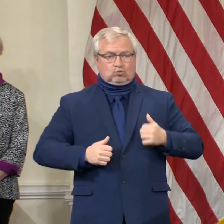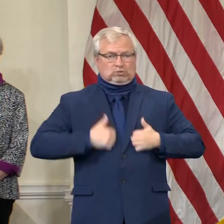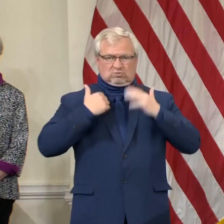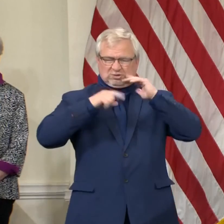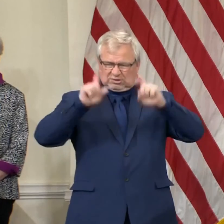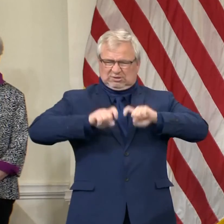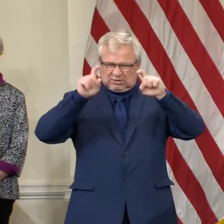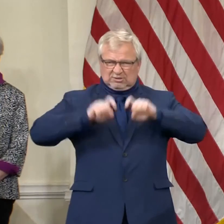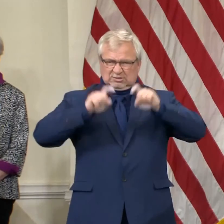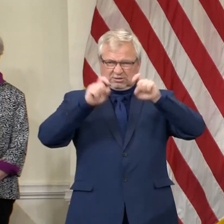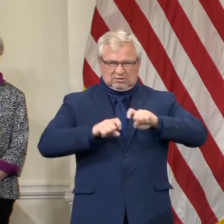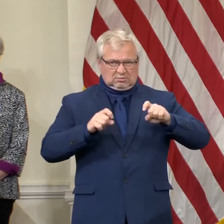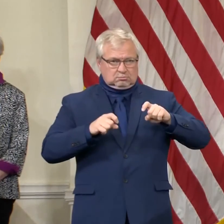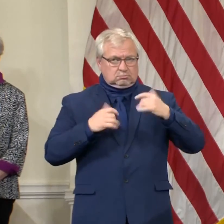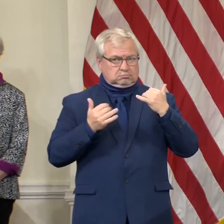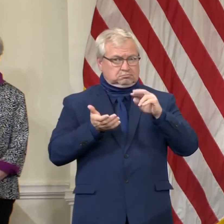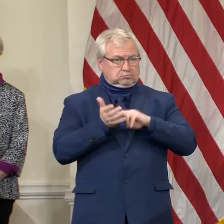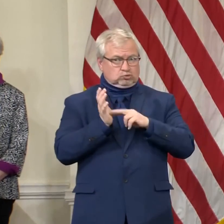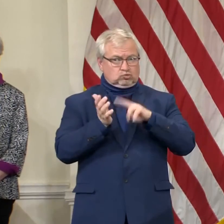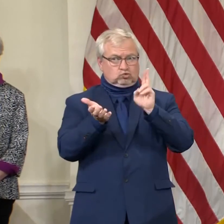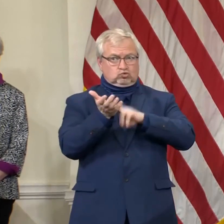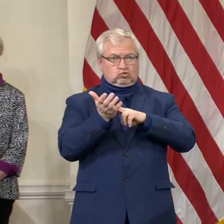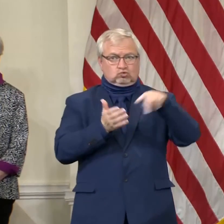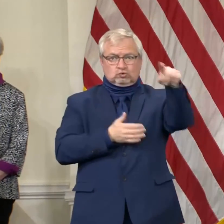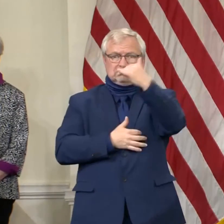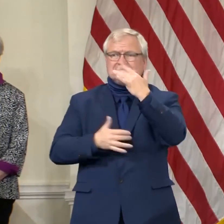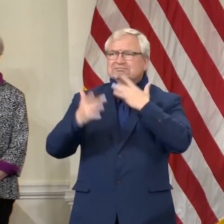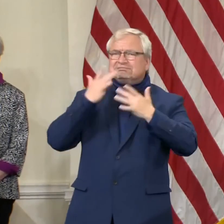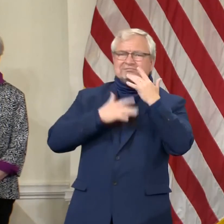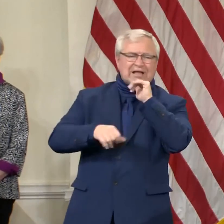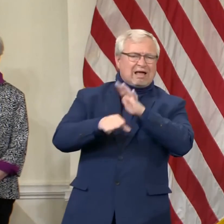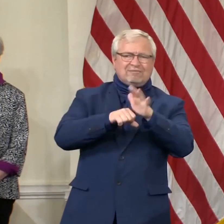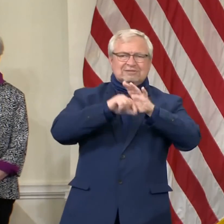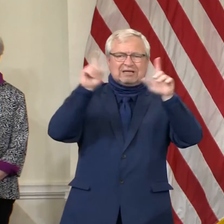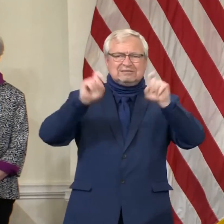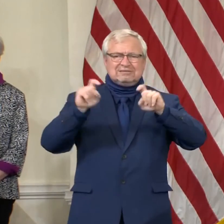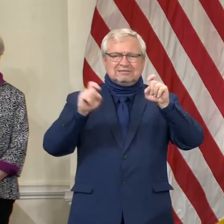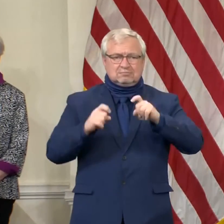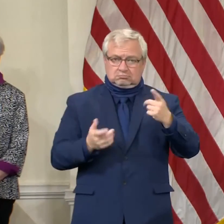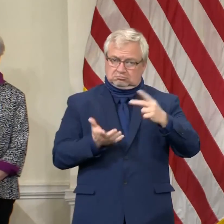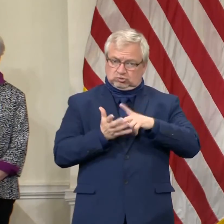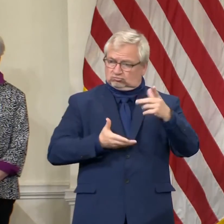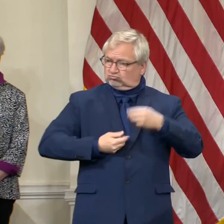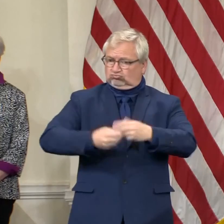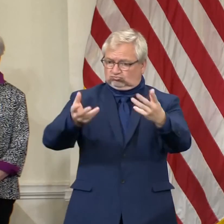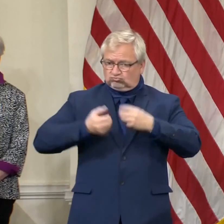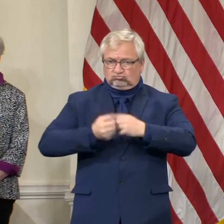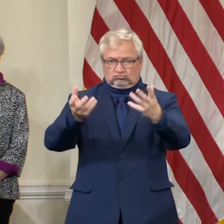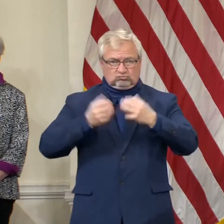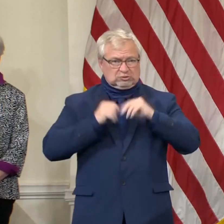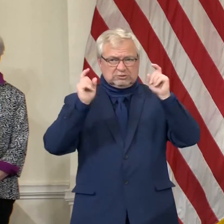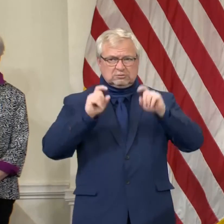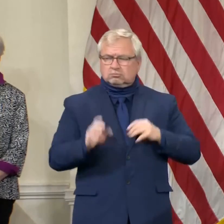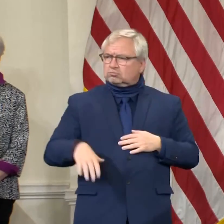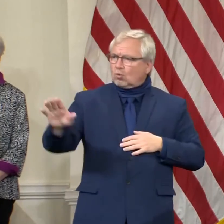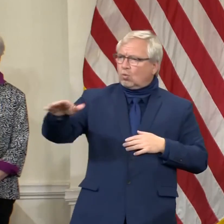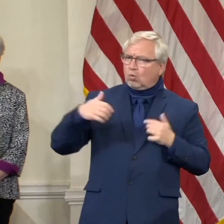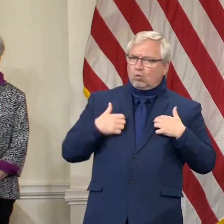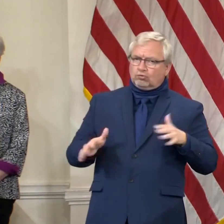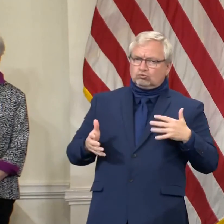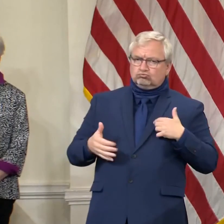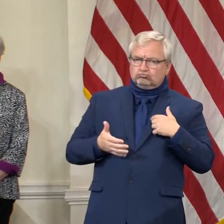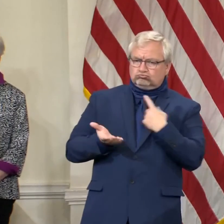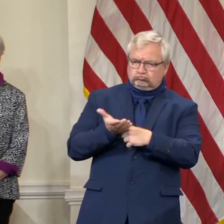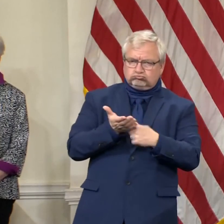plan for distributing those tests, and when should they expect to begin actually universal testing? I discussed that earlier. We've already done the survey of all the nursing